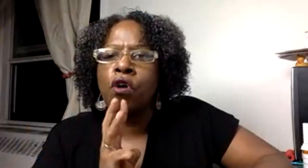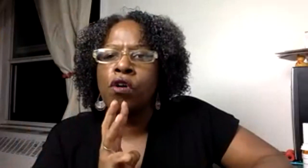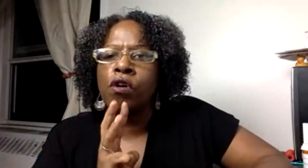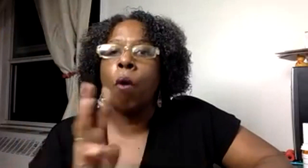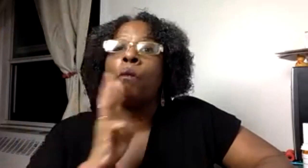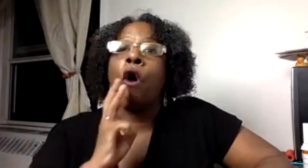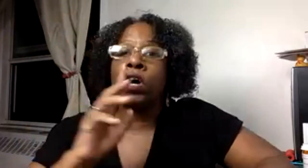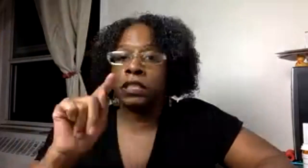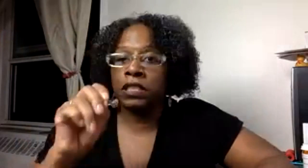checking where.